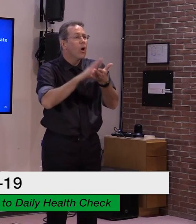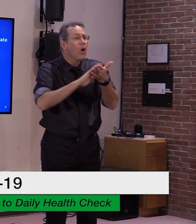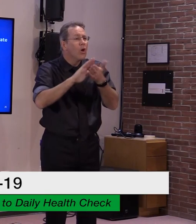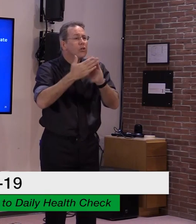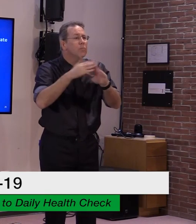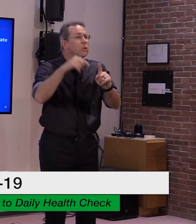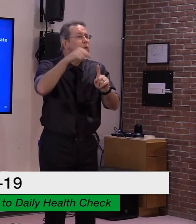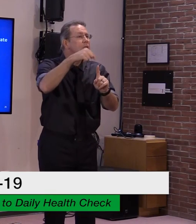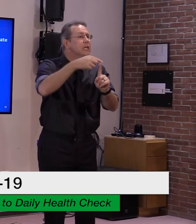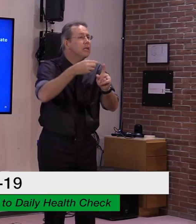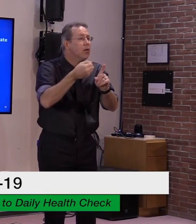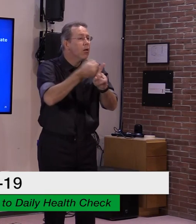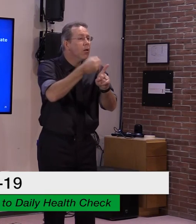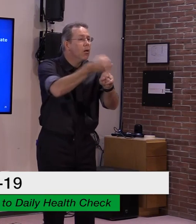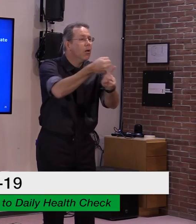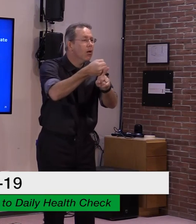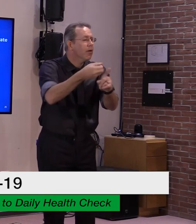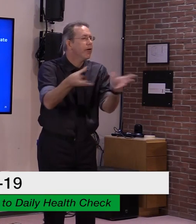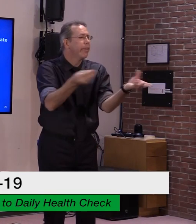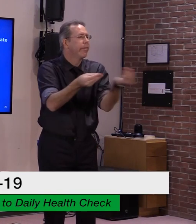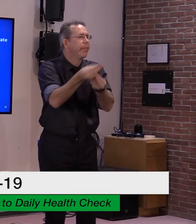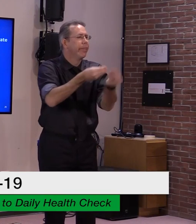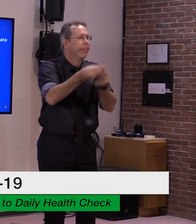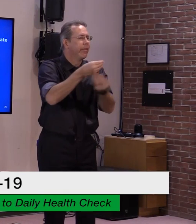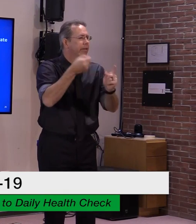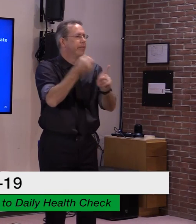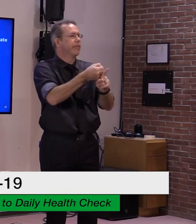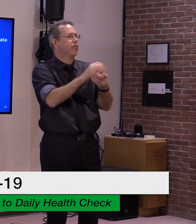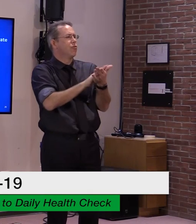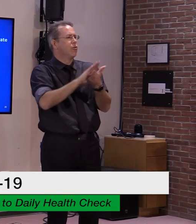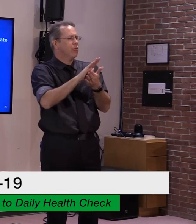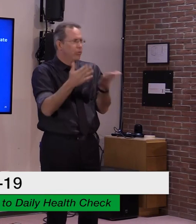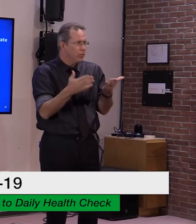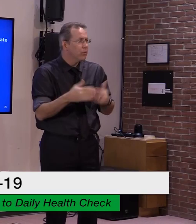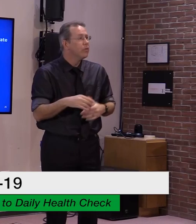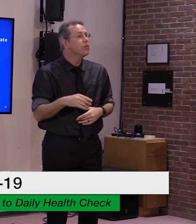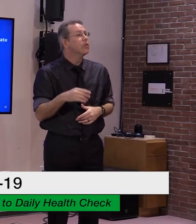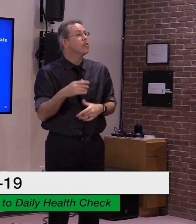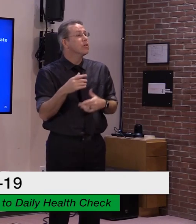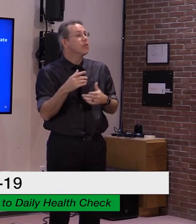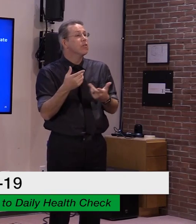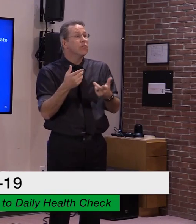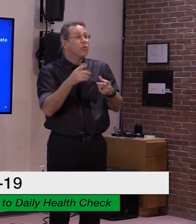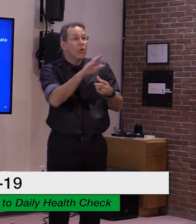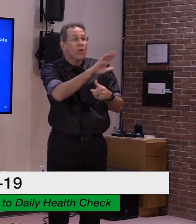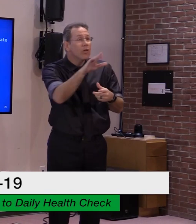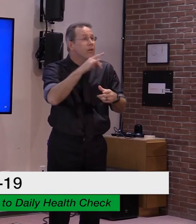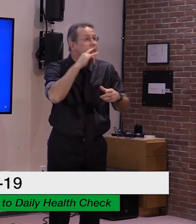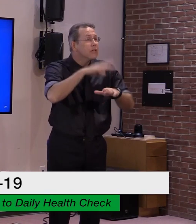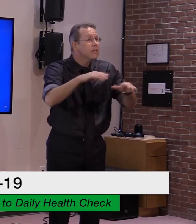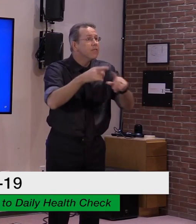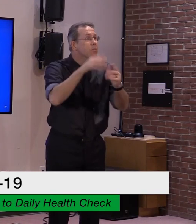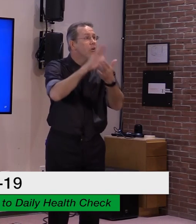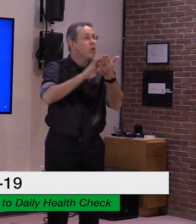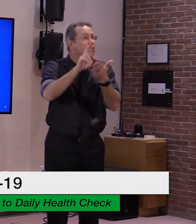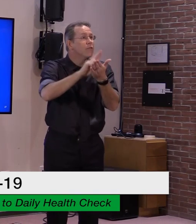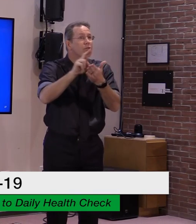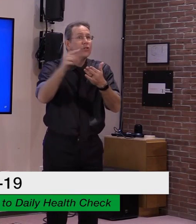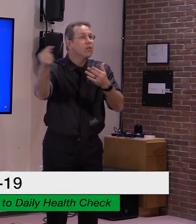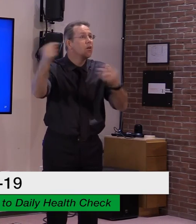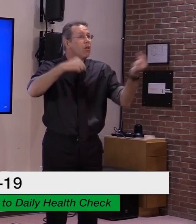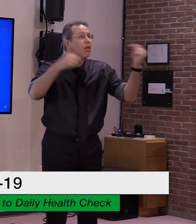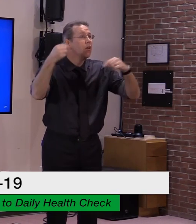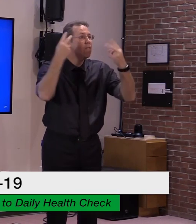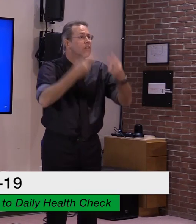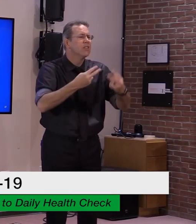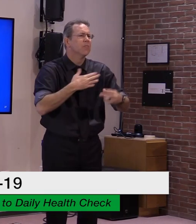them to quarantine and follow the public health guidelines so not to spread cases when they return home and then last this is